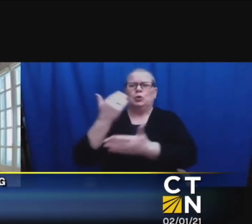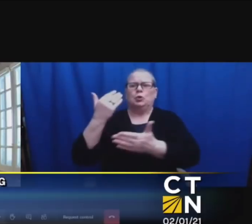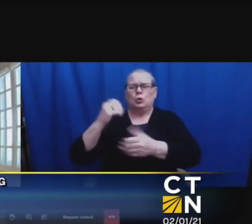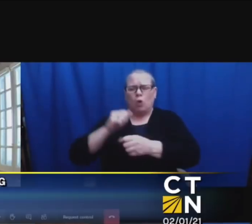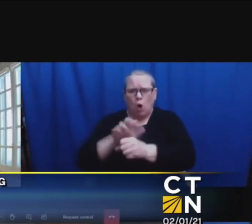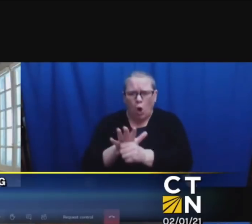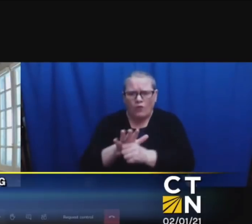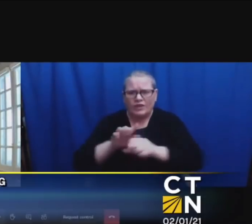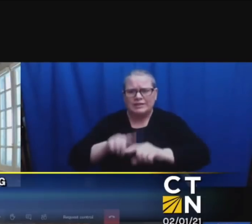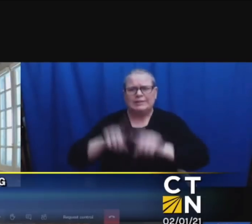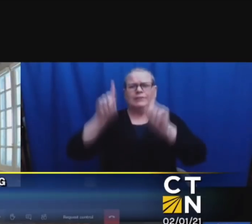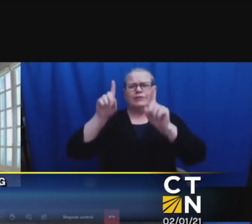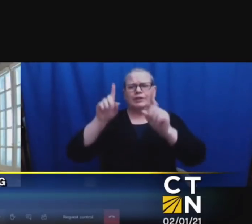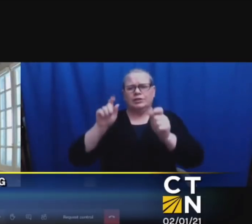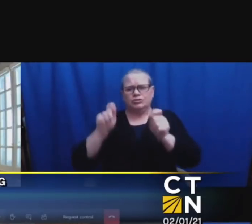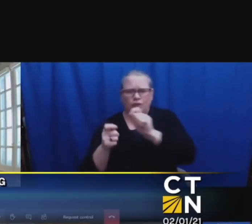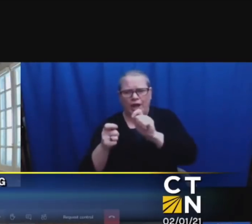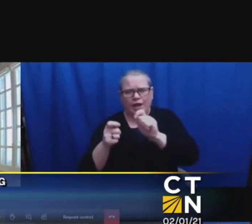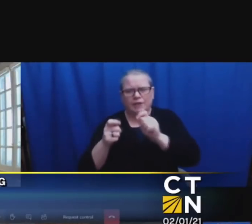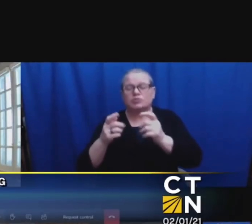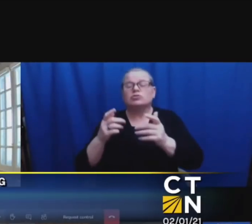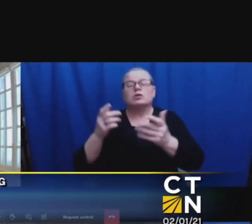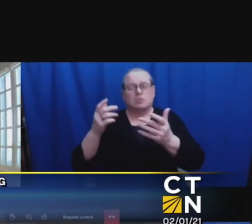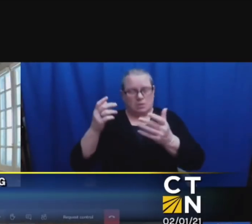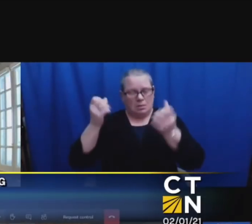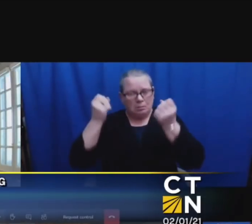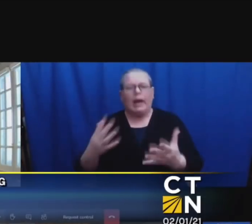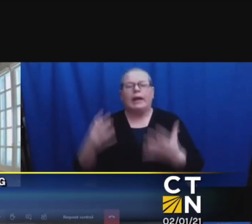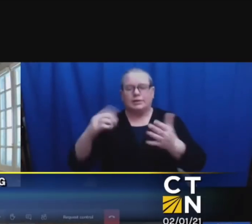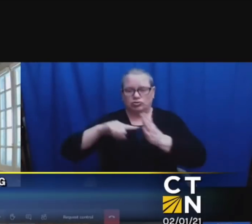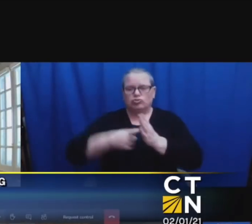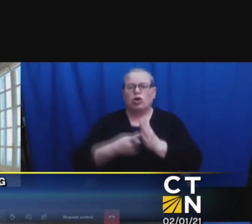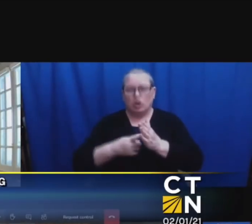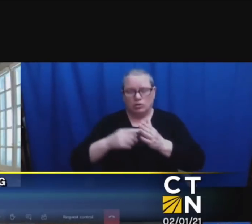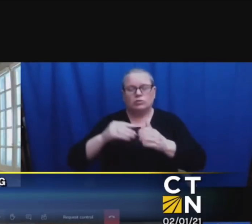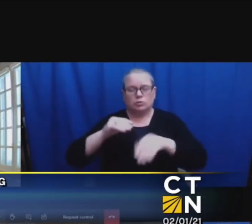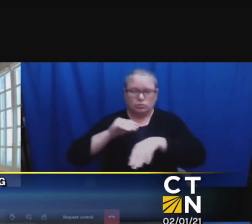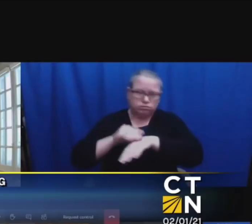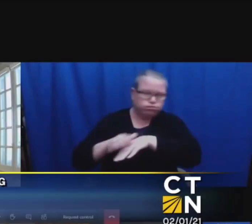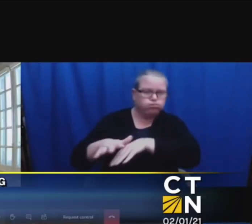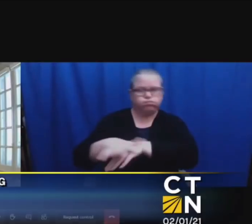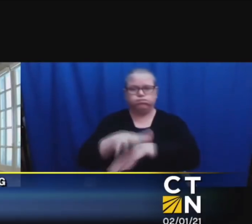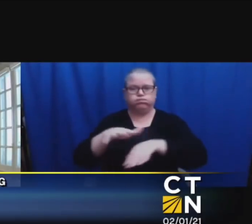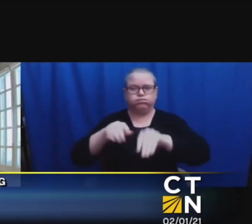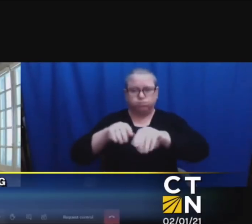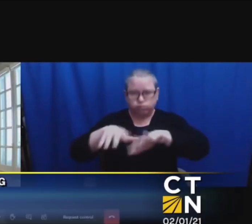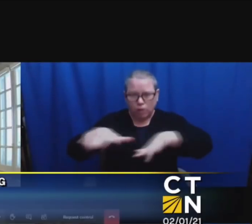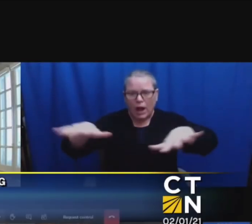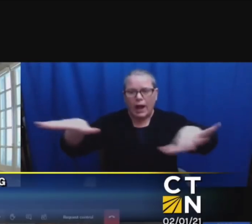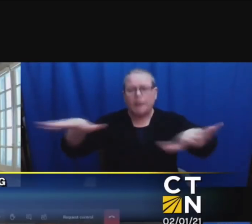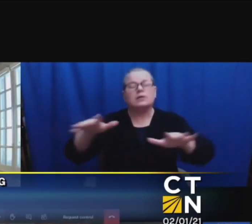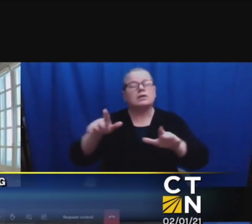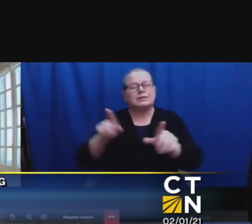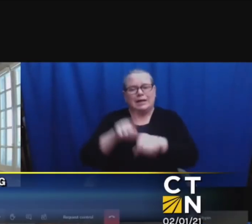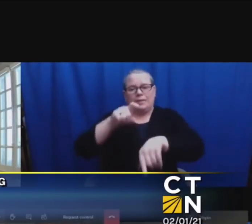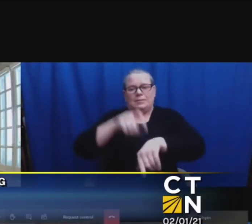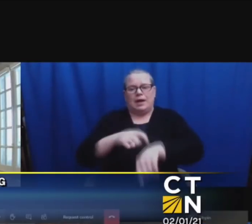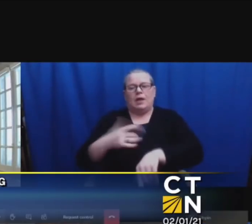they're also going to be very effective. We will be effective. Our pharmaceutical companies effective in upgrading